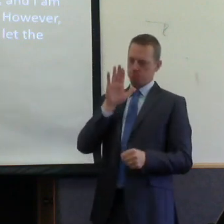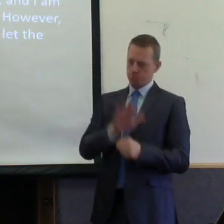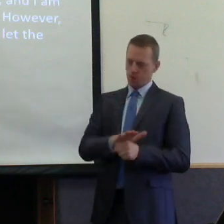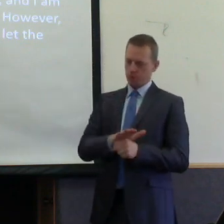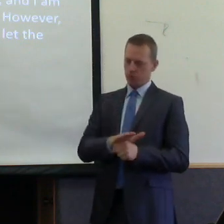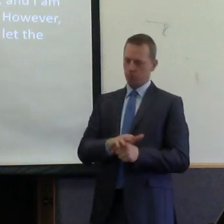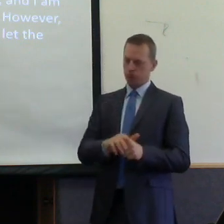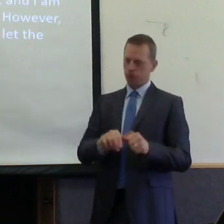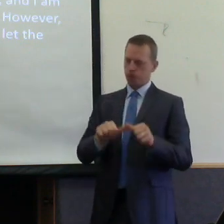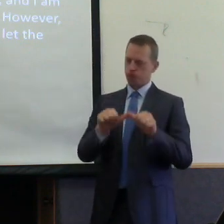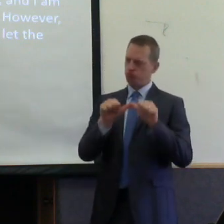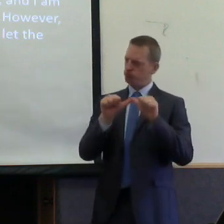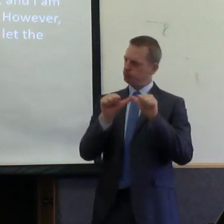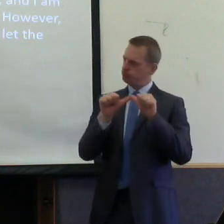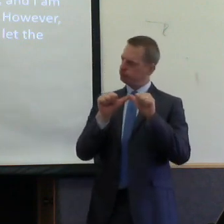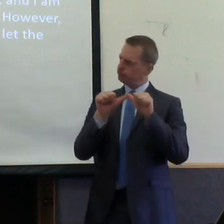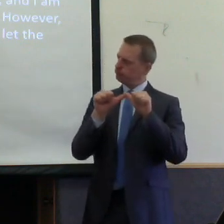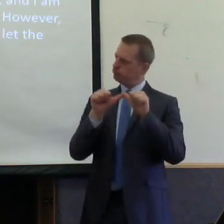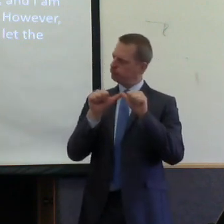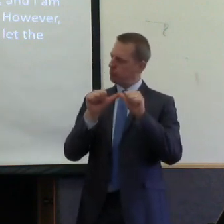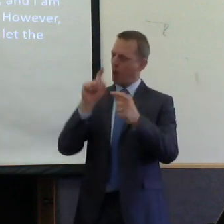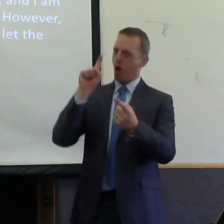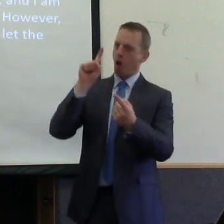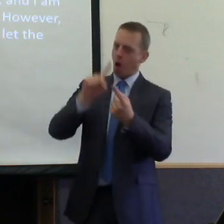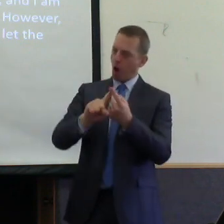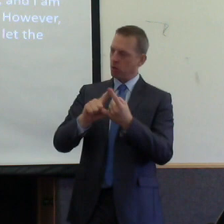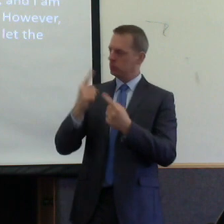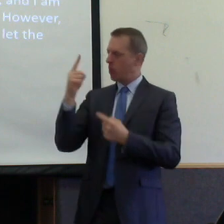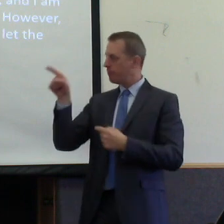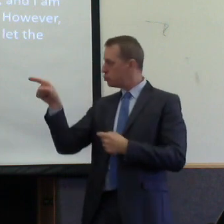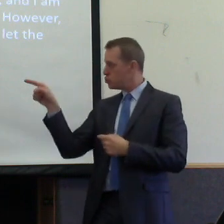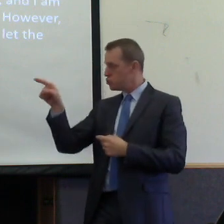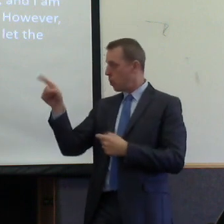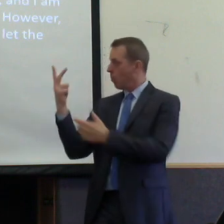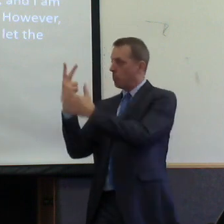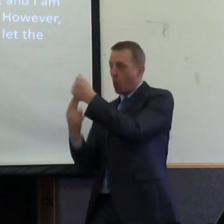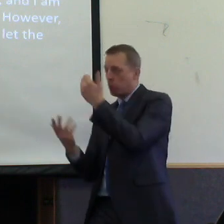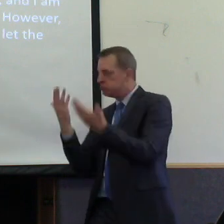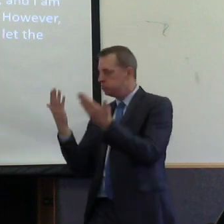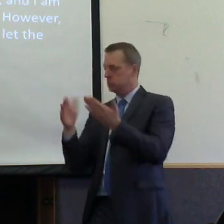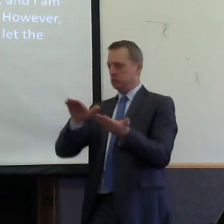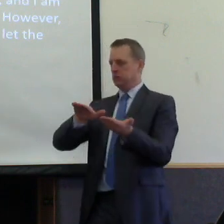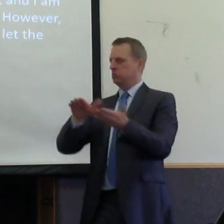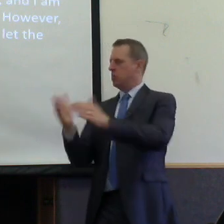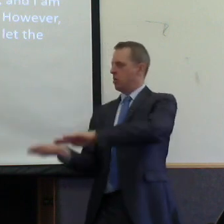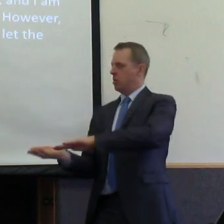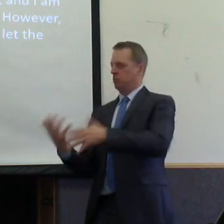is a promise to continue on until one of you or both of you die.